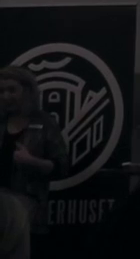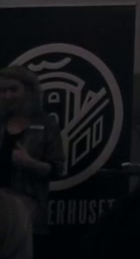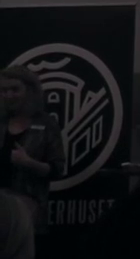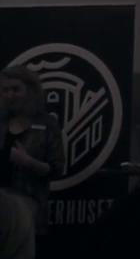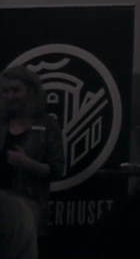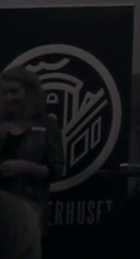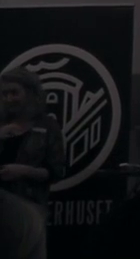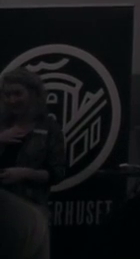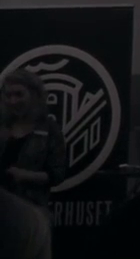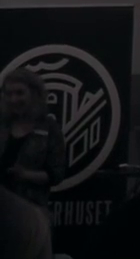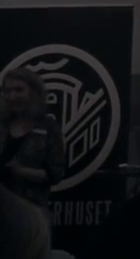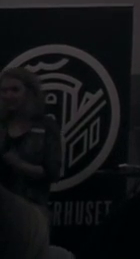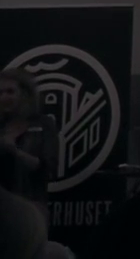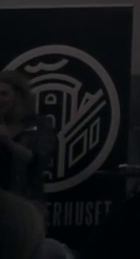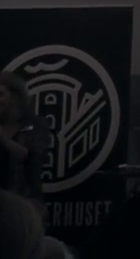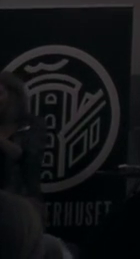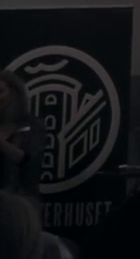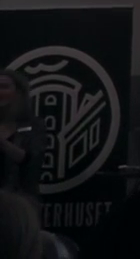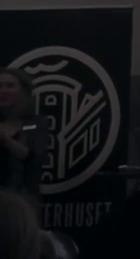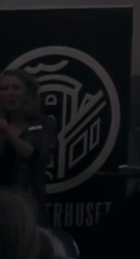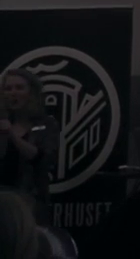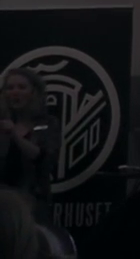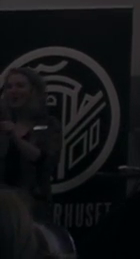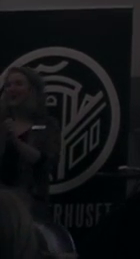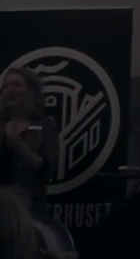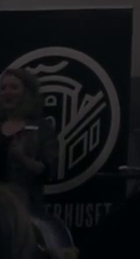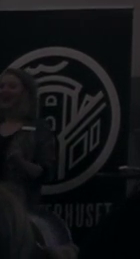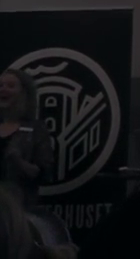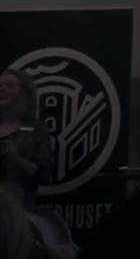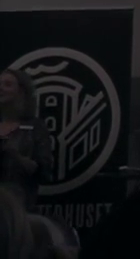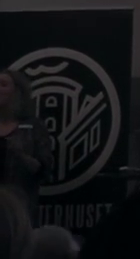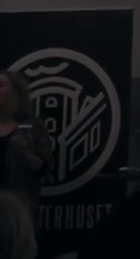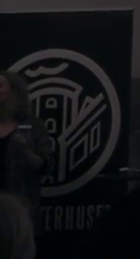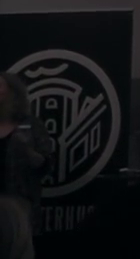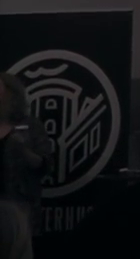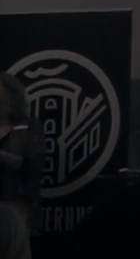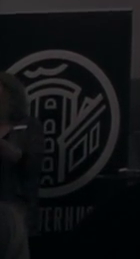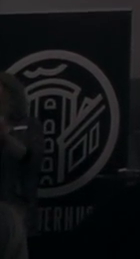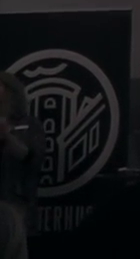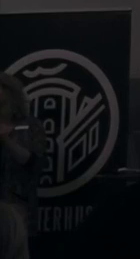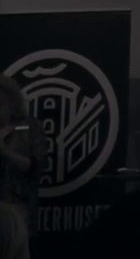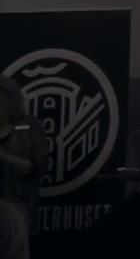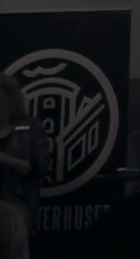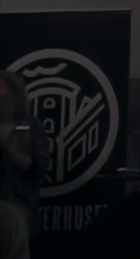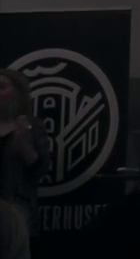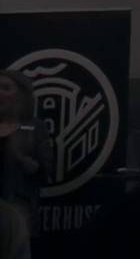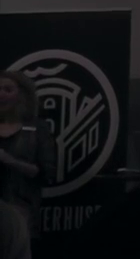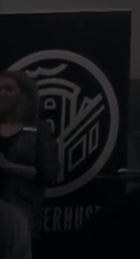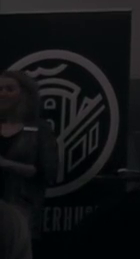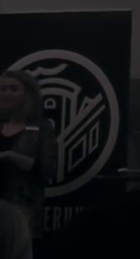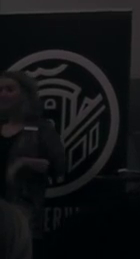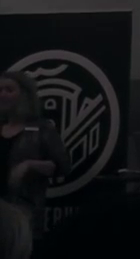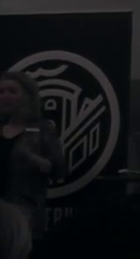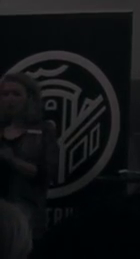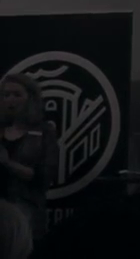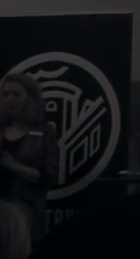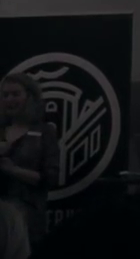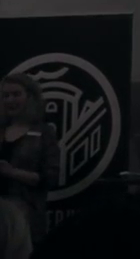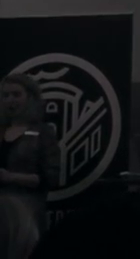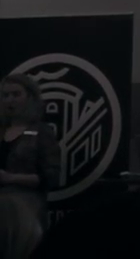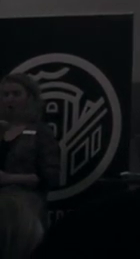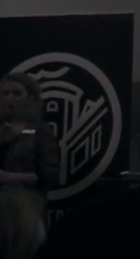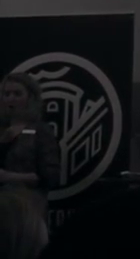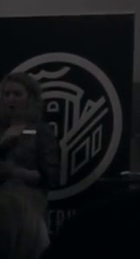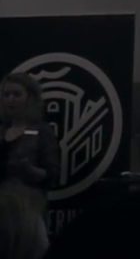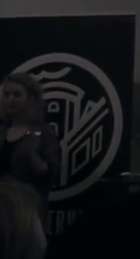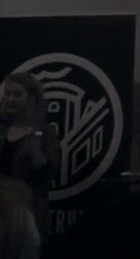shy. Okay, good. So we've got a couple of people who don't. So, very briefly, my uncle